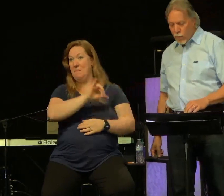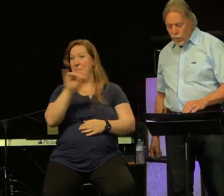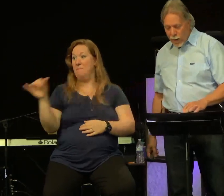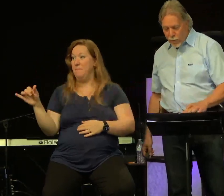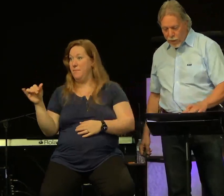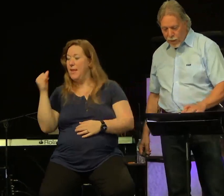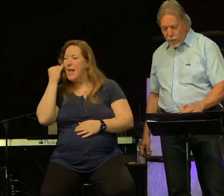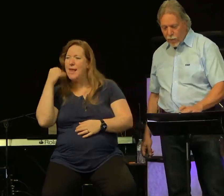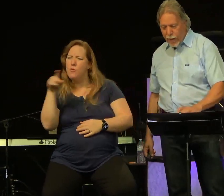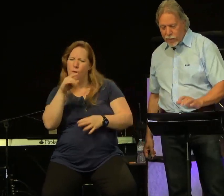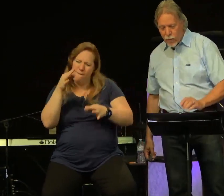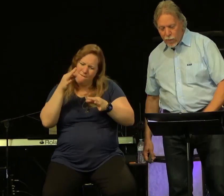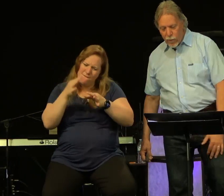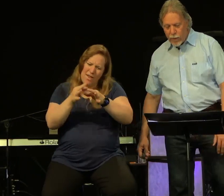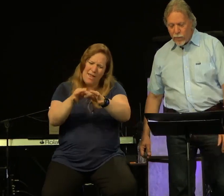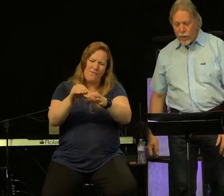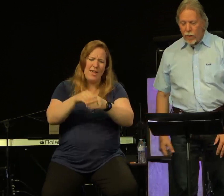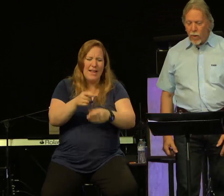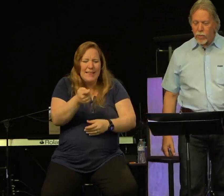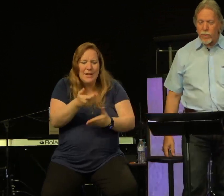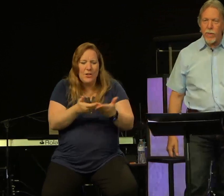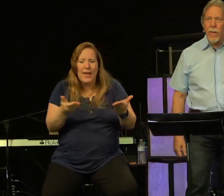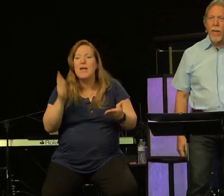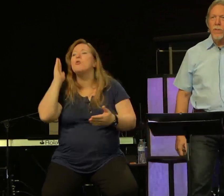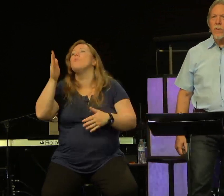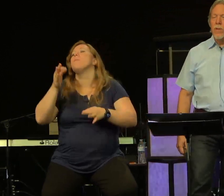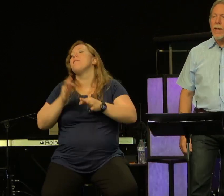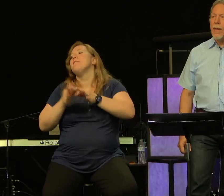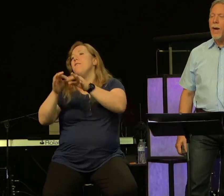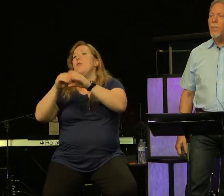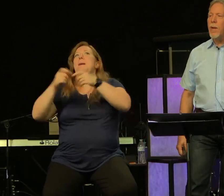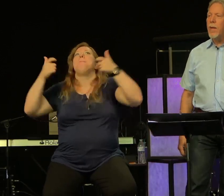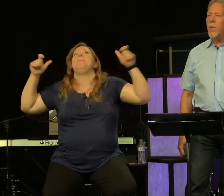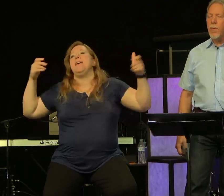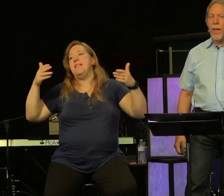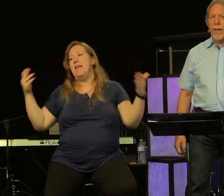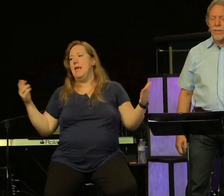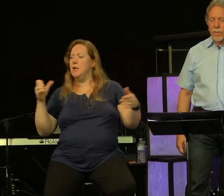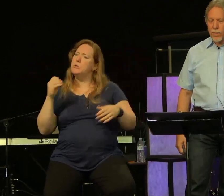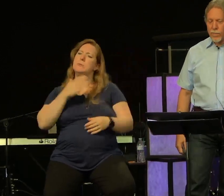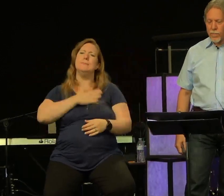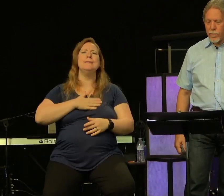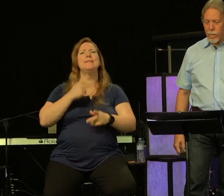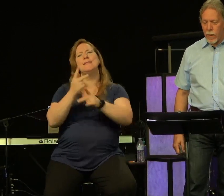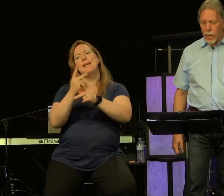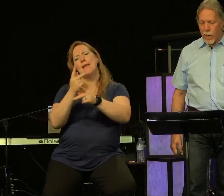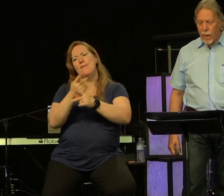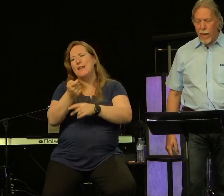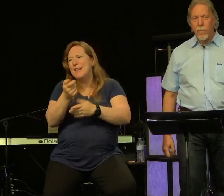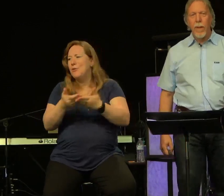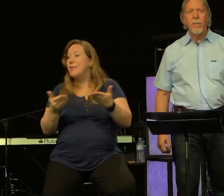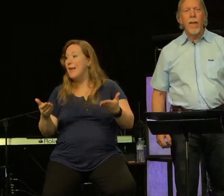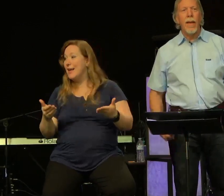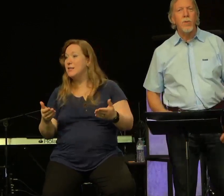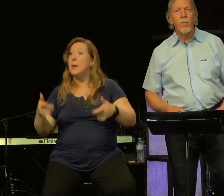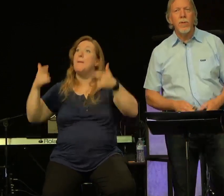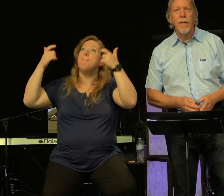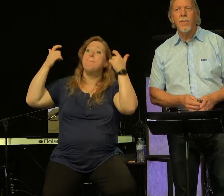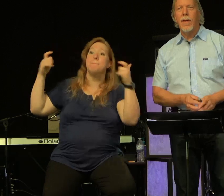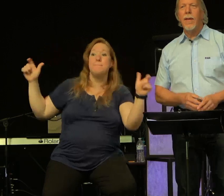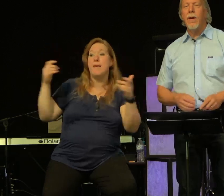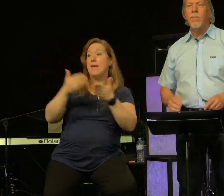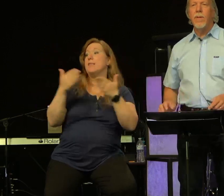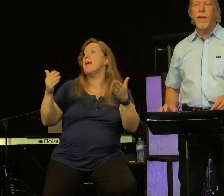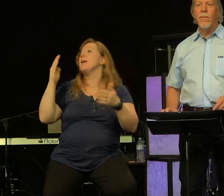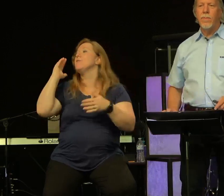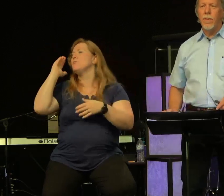If you're faithful in little things, you'll be faithful in large ones. So take care of the little things. And the big things will tend to